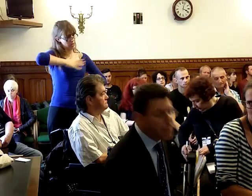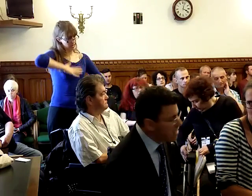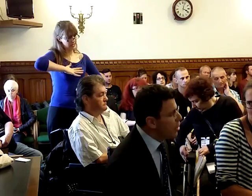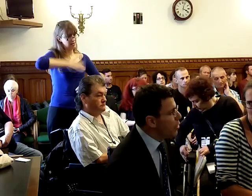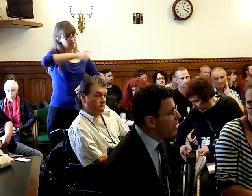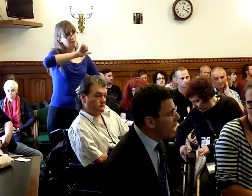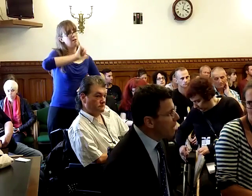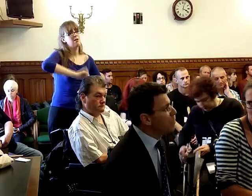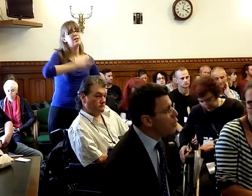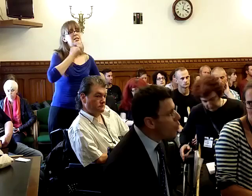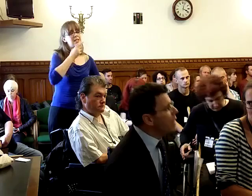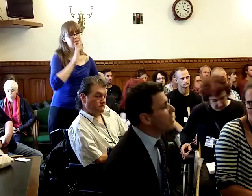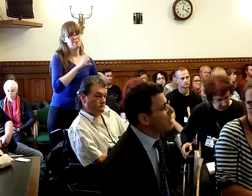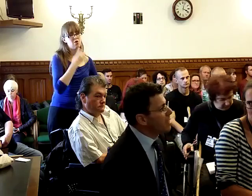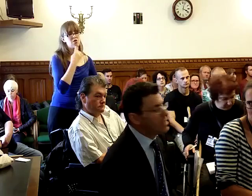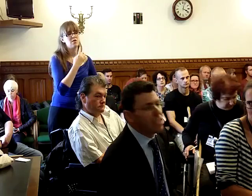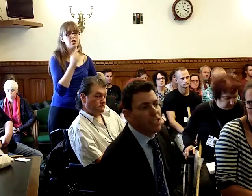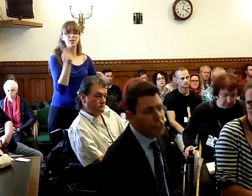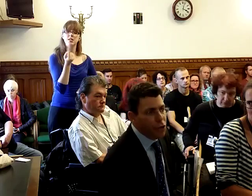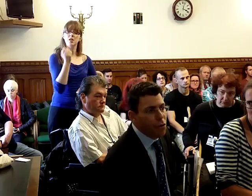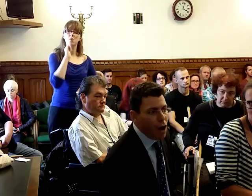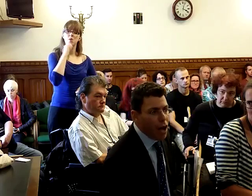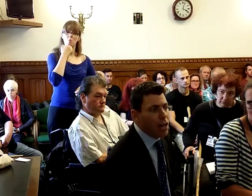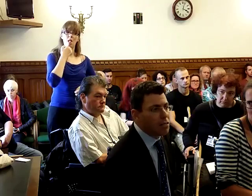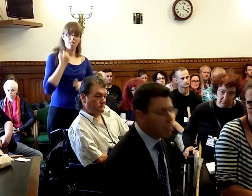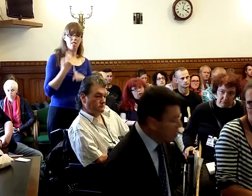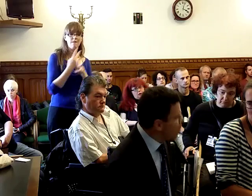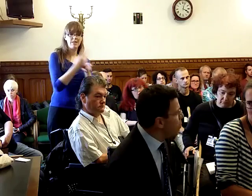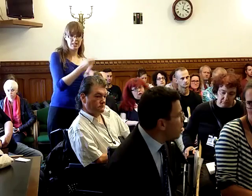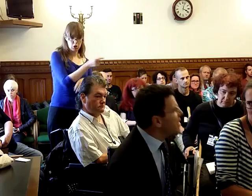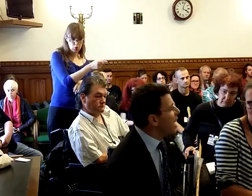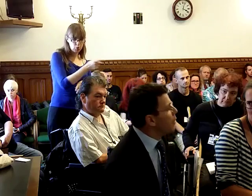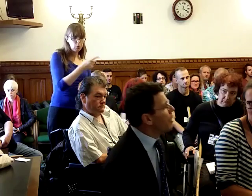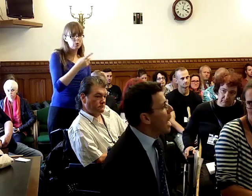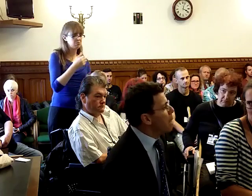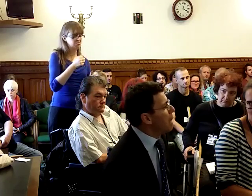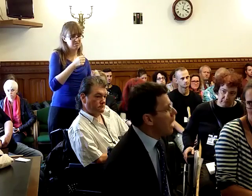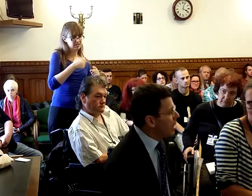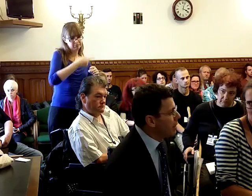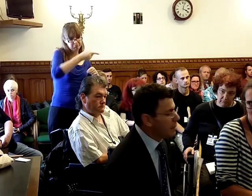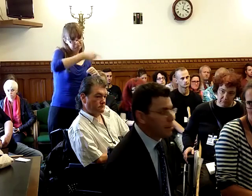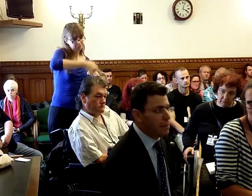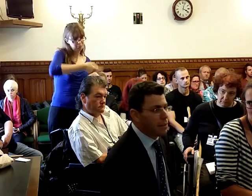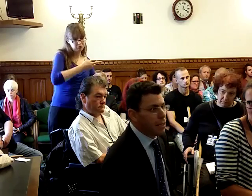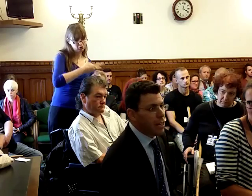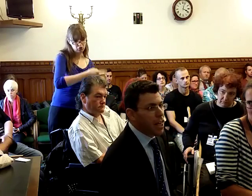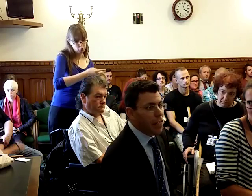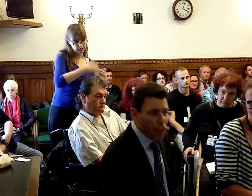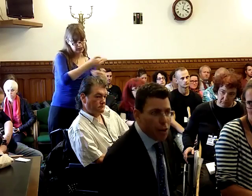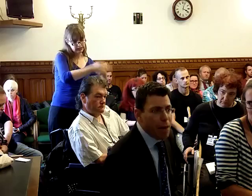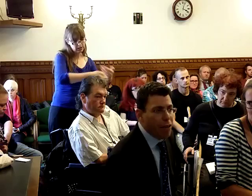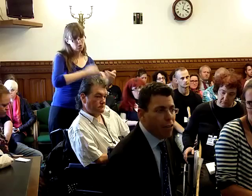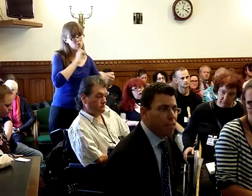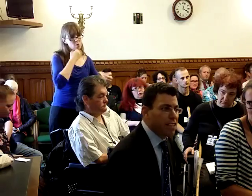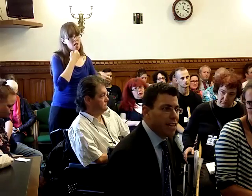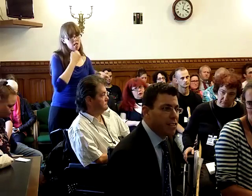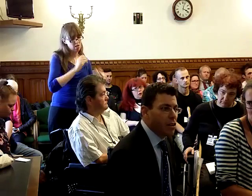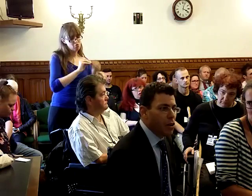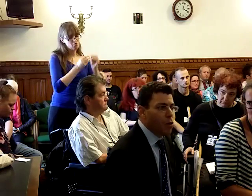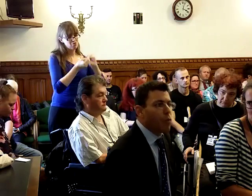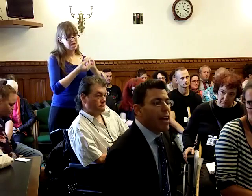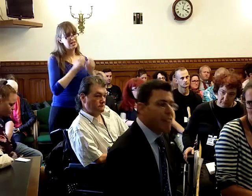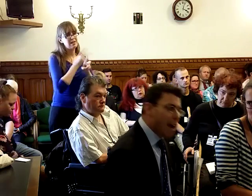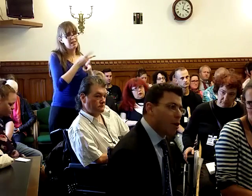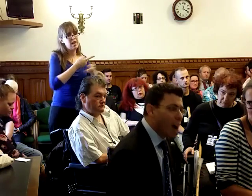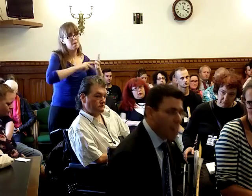coming to visit you in the next few weeks to put together a care plan." The third paragraph